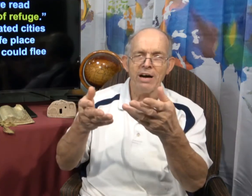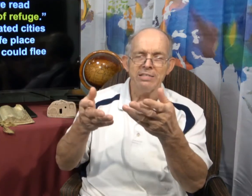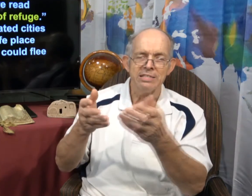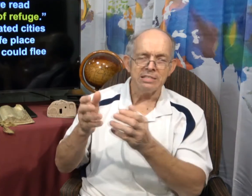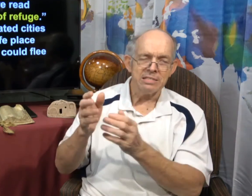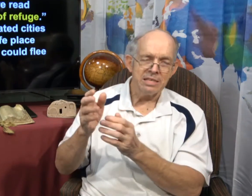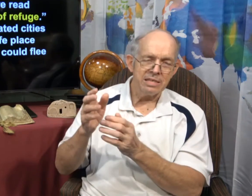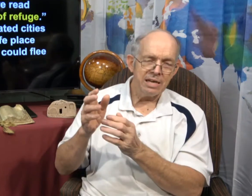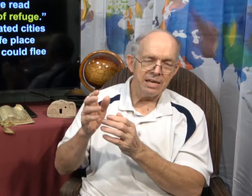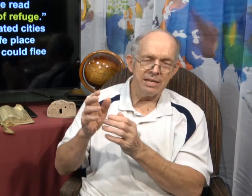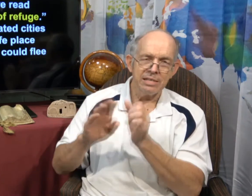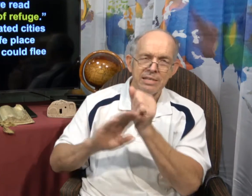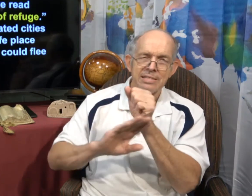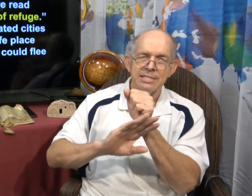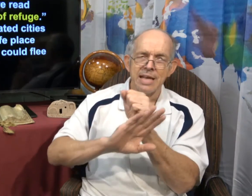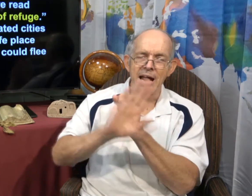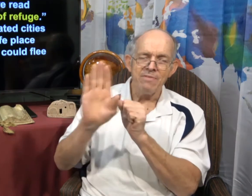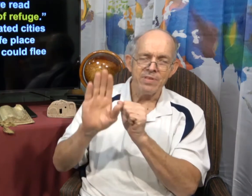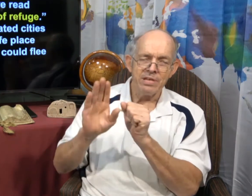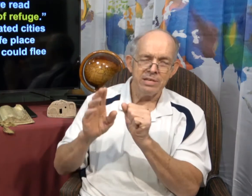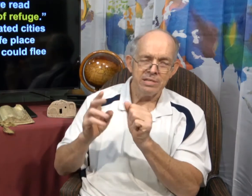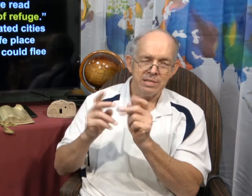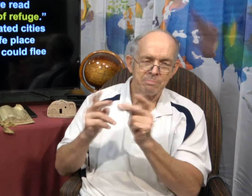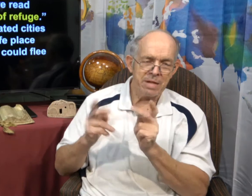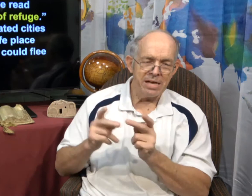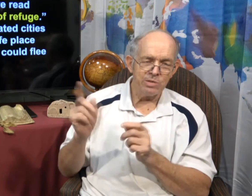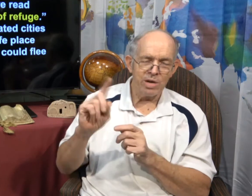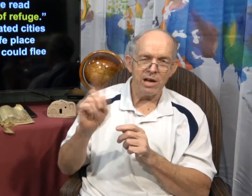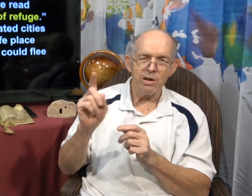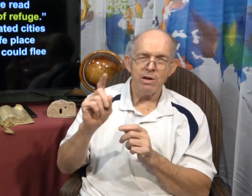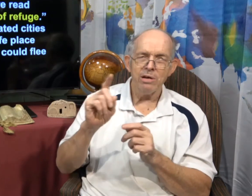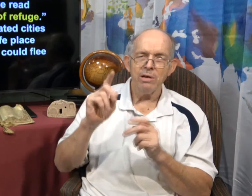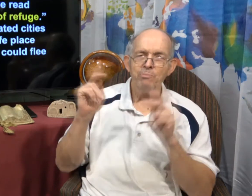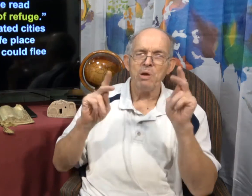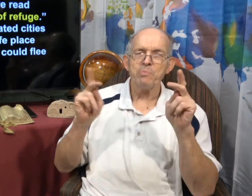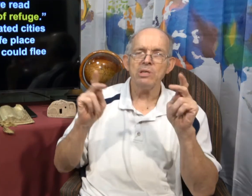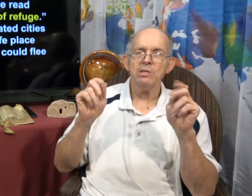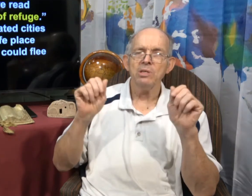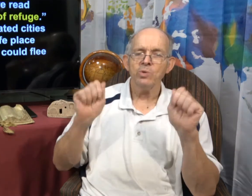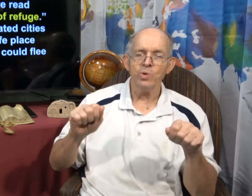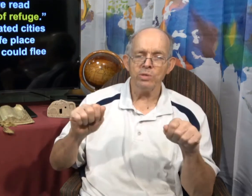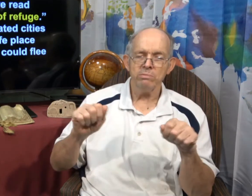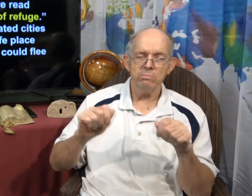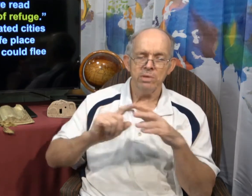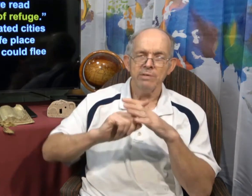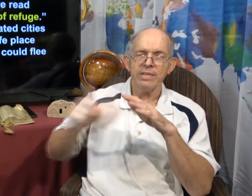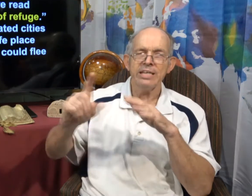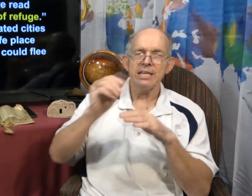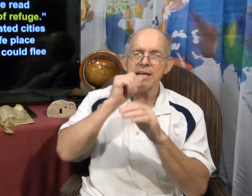provided a safe place where people could feed an